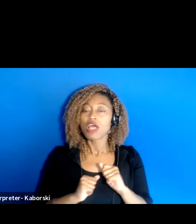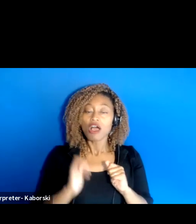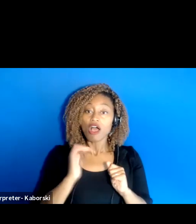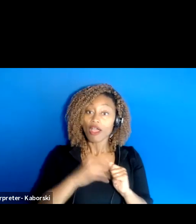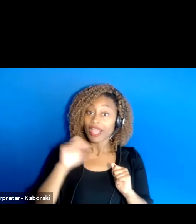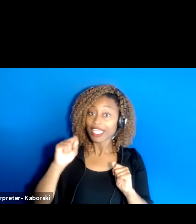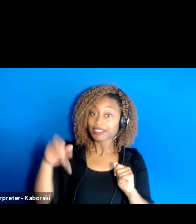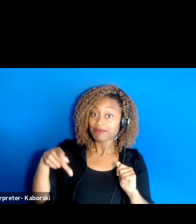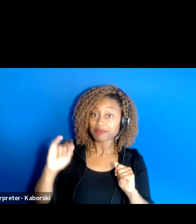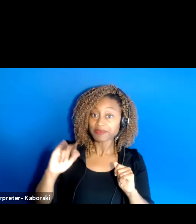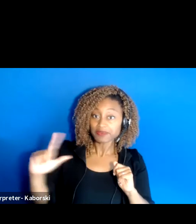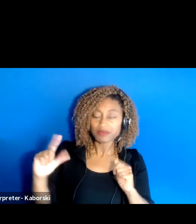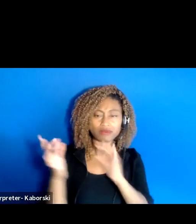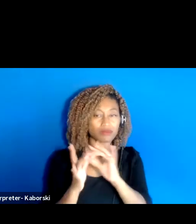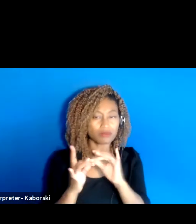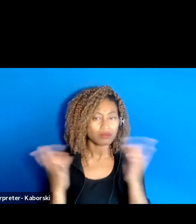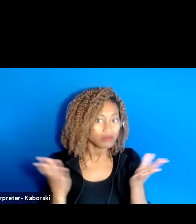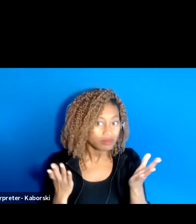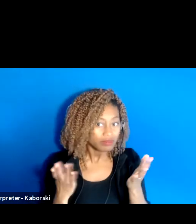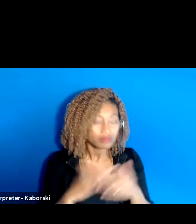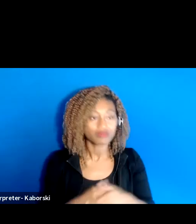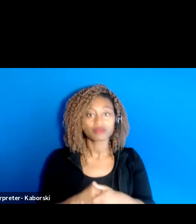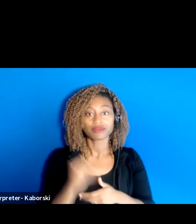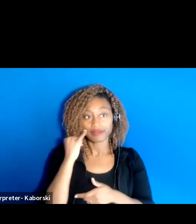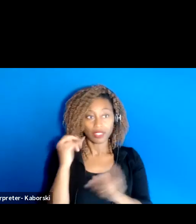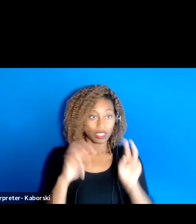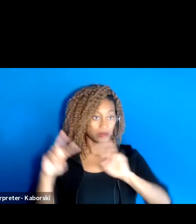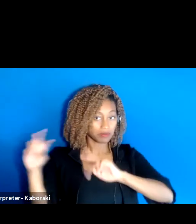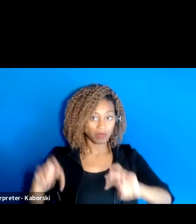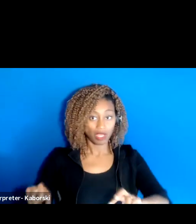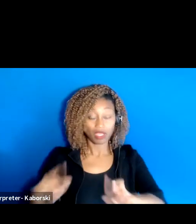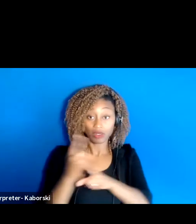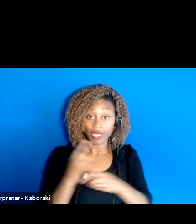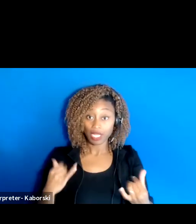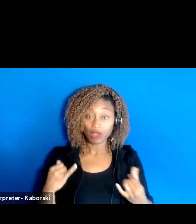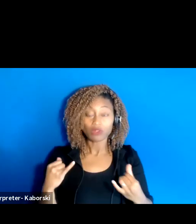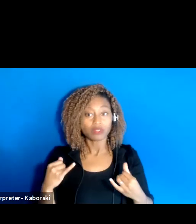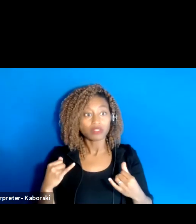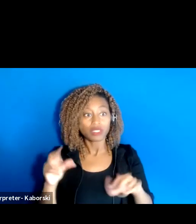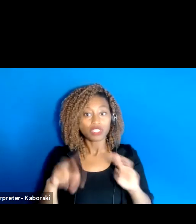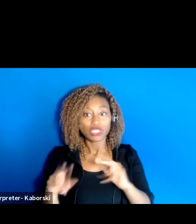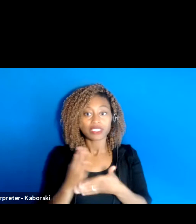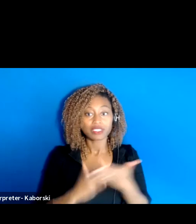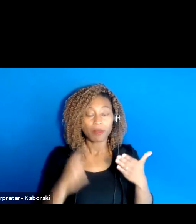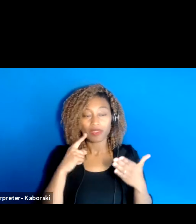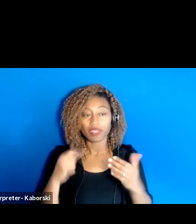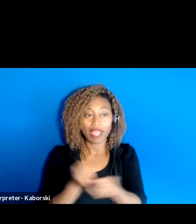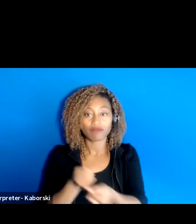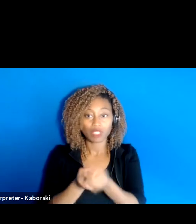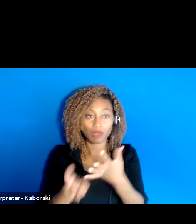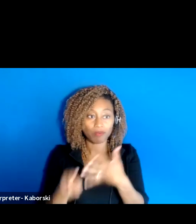spill. And so if you look at it right now, and you'll look at some of the advocacy priorities